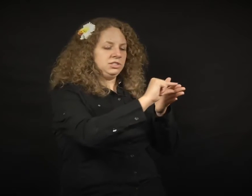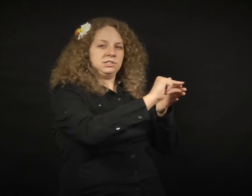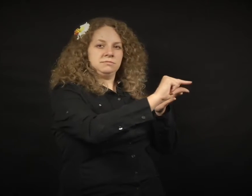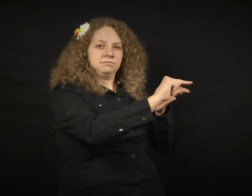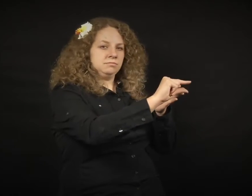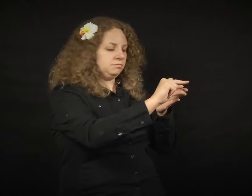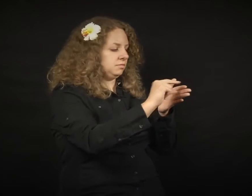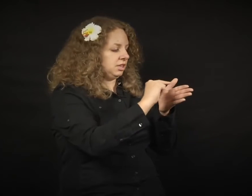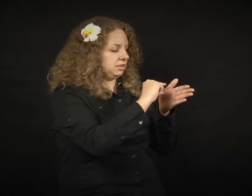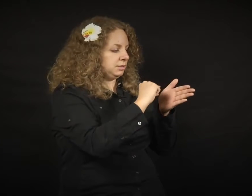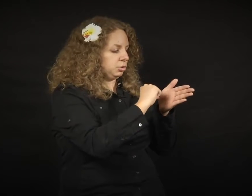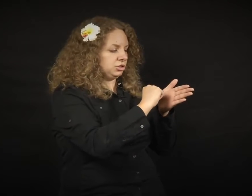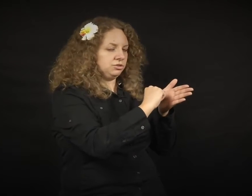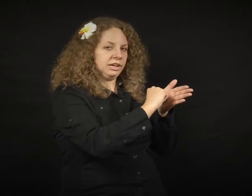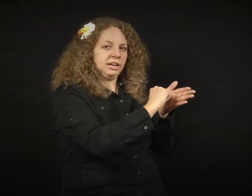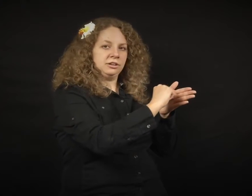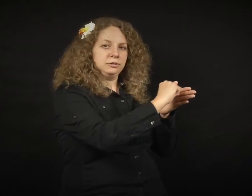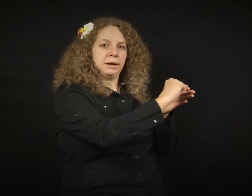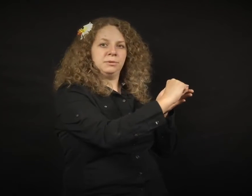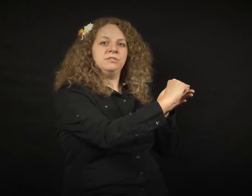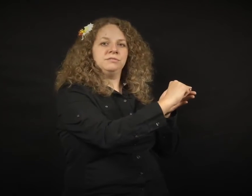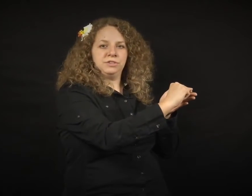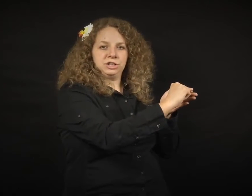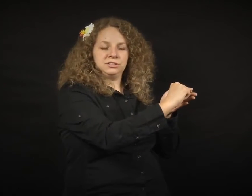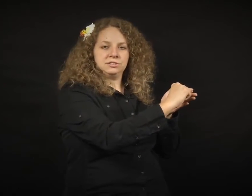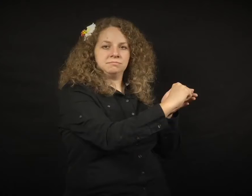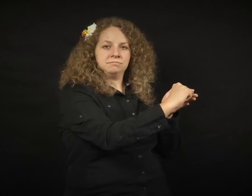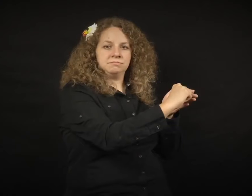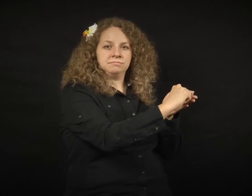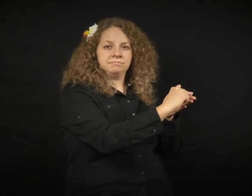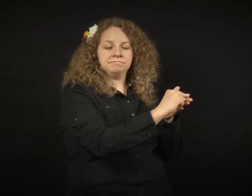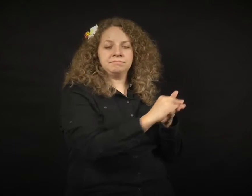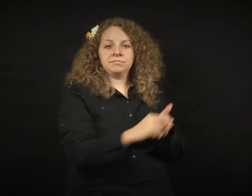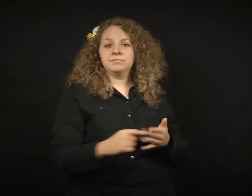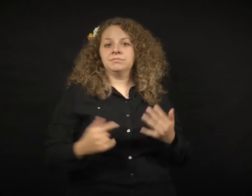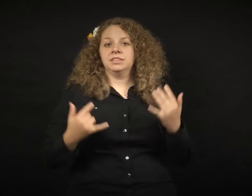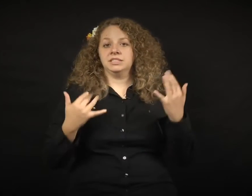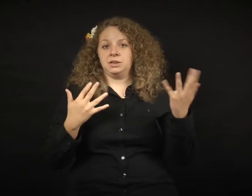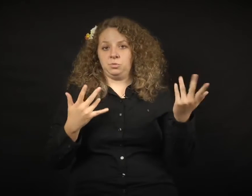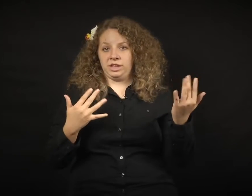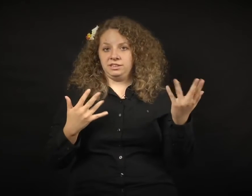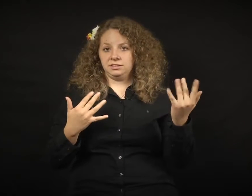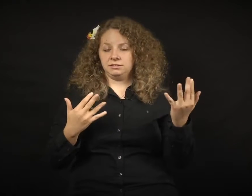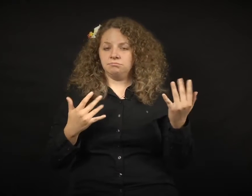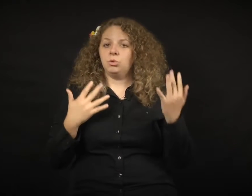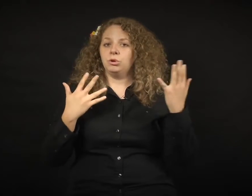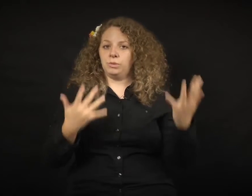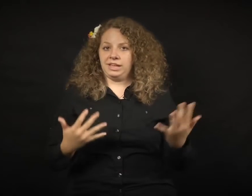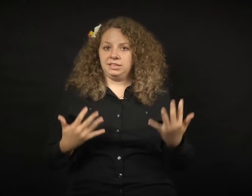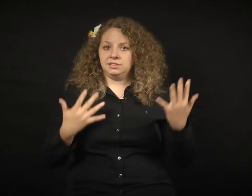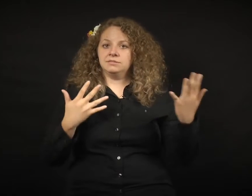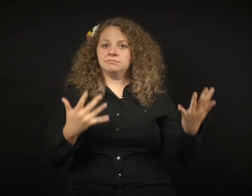Verse. Like this portion right here in your Bible. Verse. The sign wait or wait.